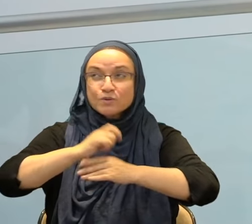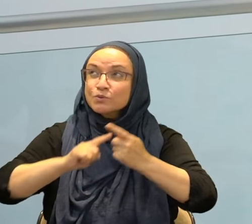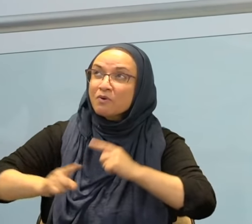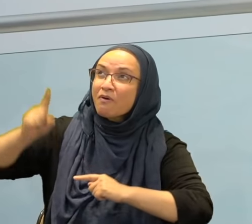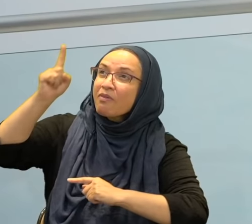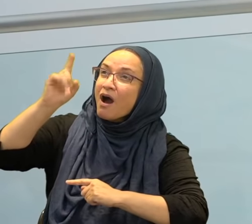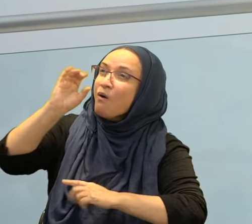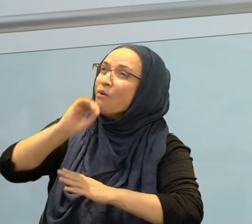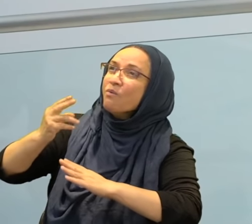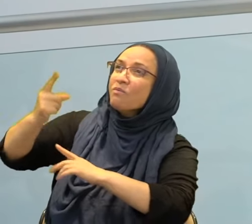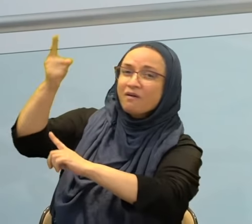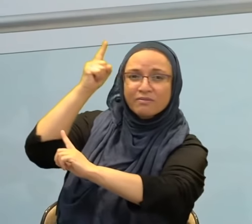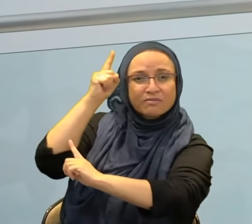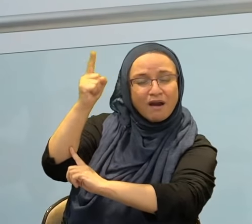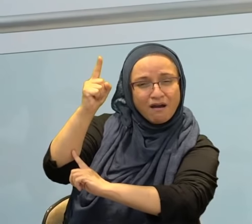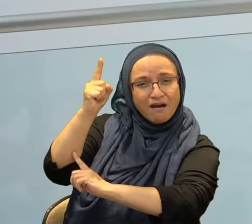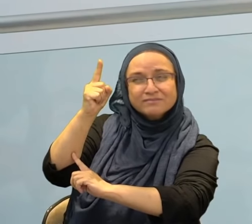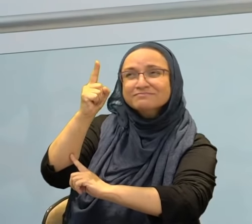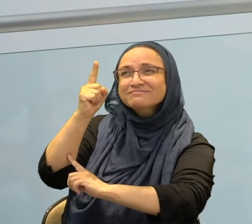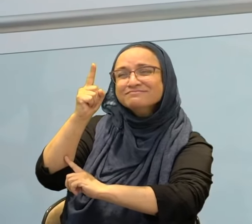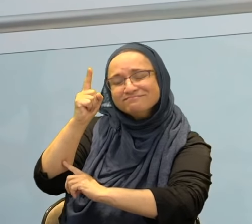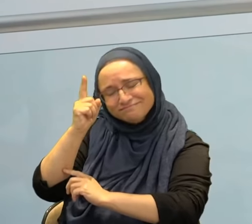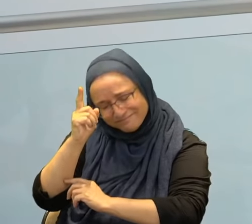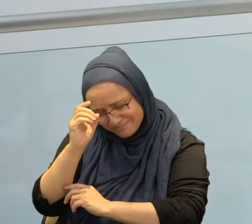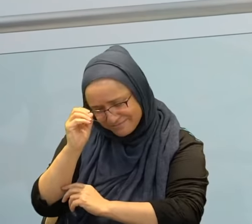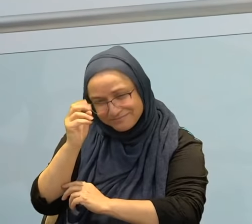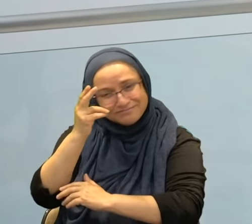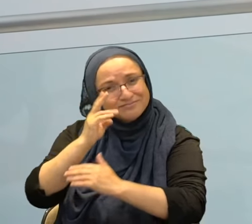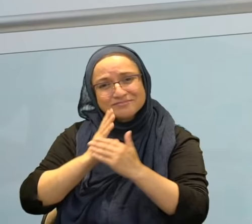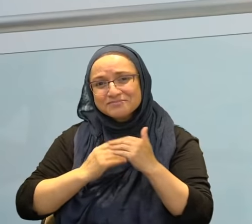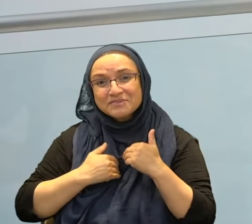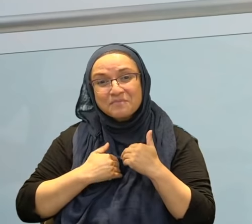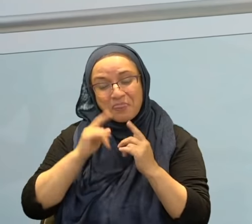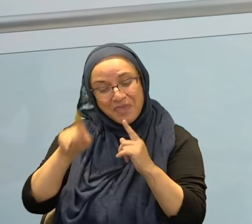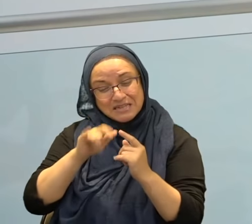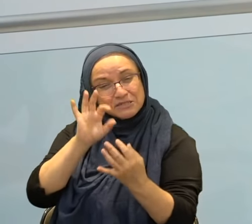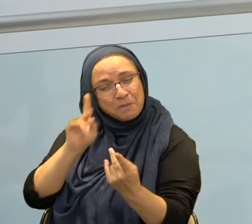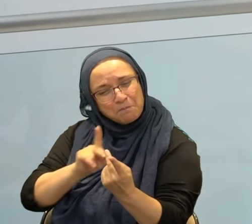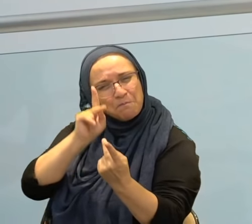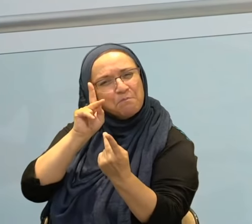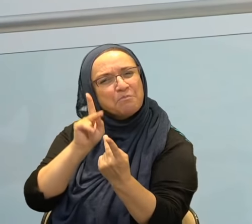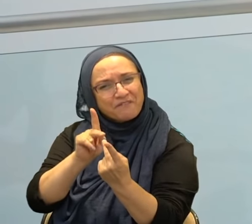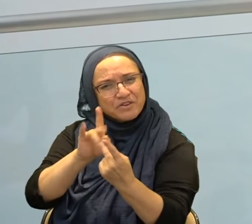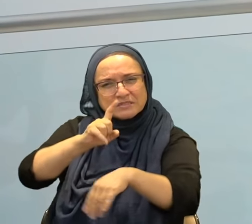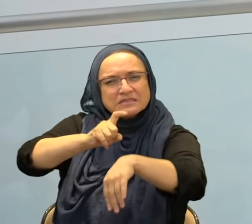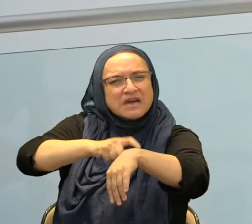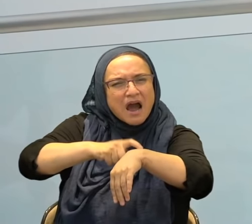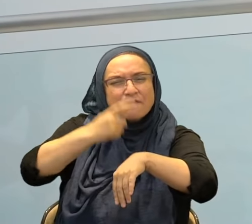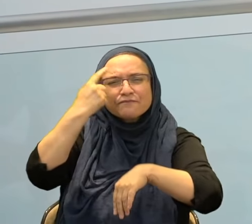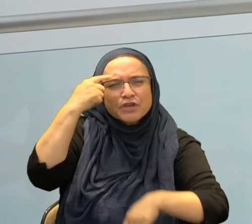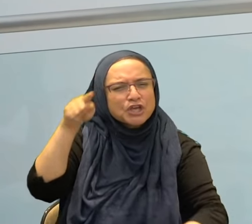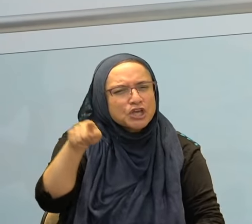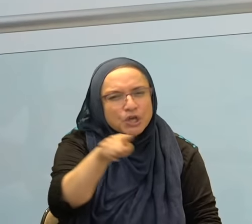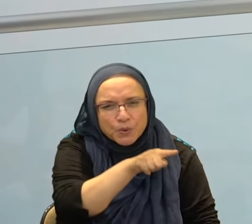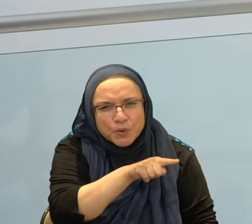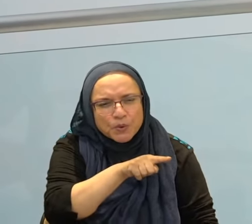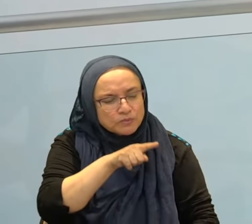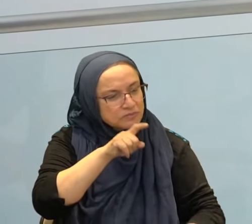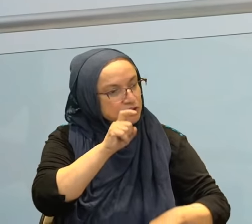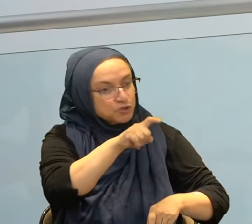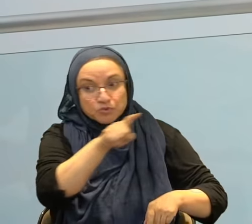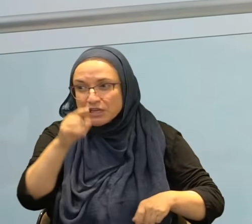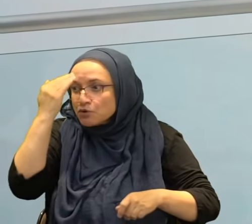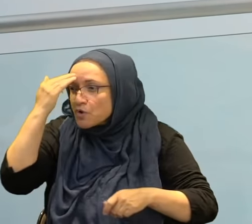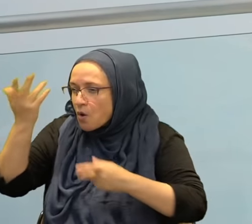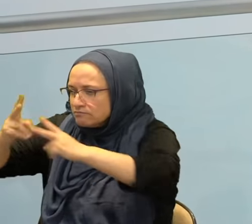vulnerability in a perfect place to rethink things, to be introspective, to actually start to think about